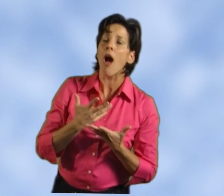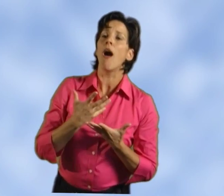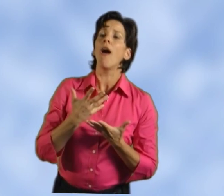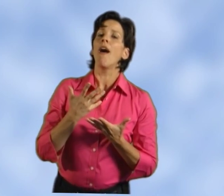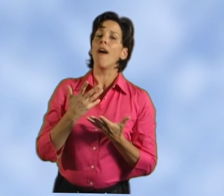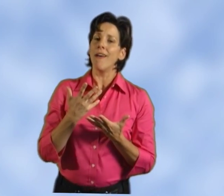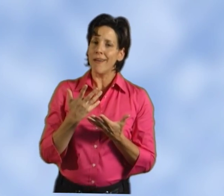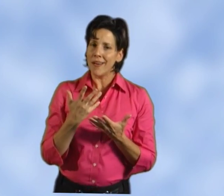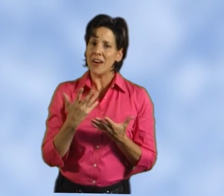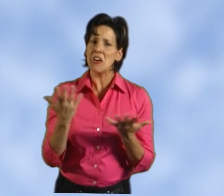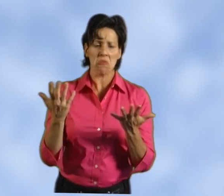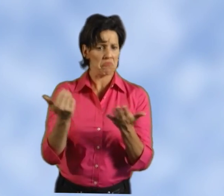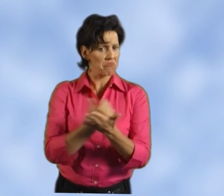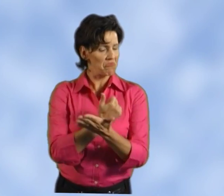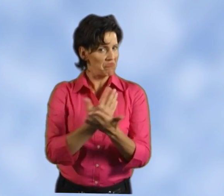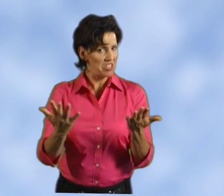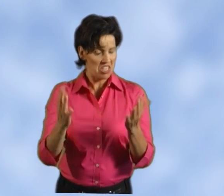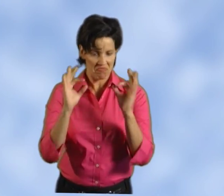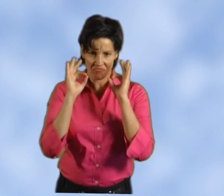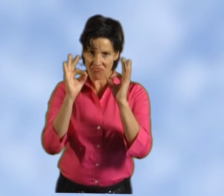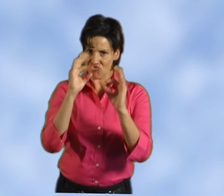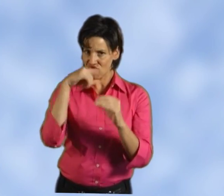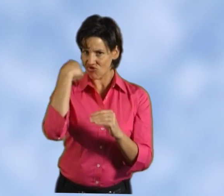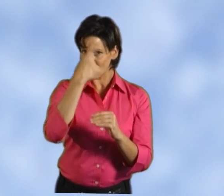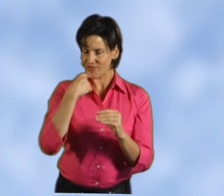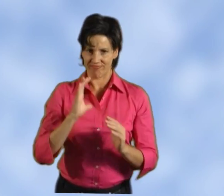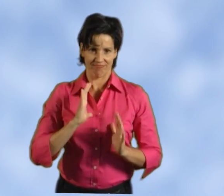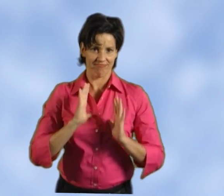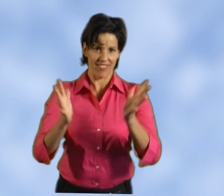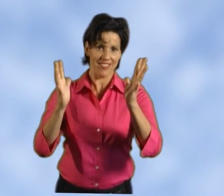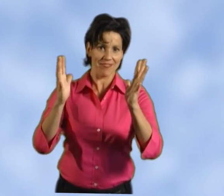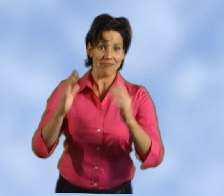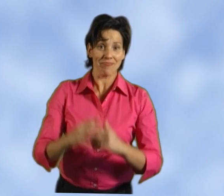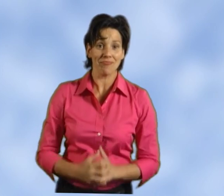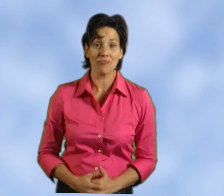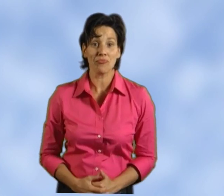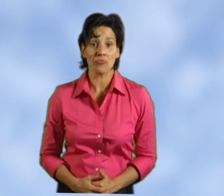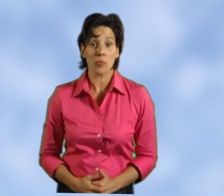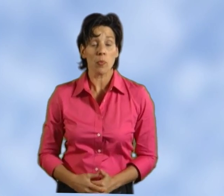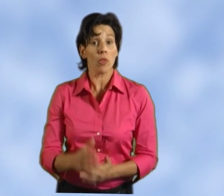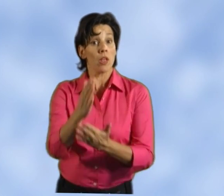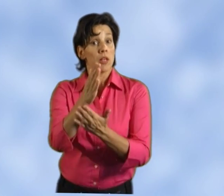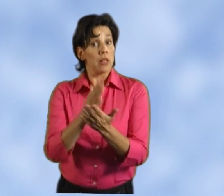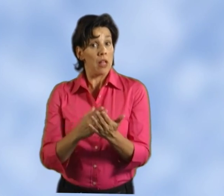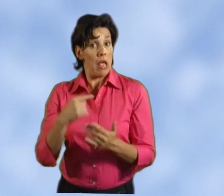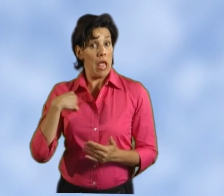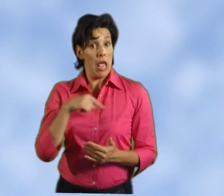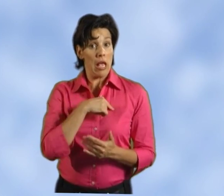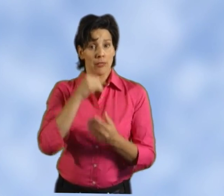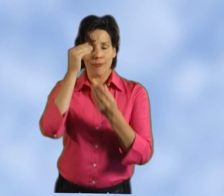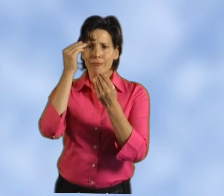For most of us, we'll be lucky to be told those words, "Everything looks normal." For some of